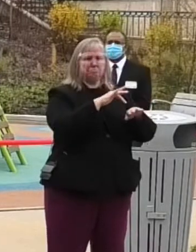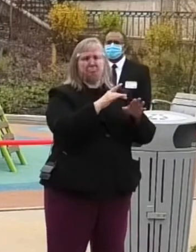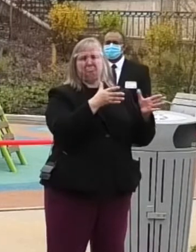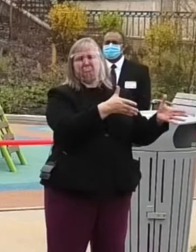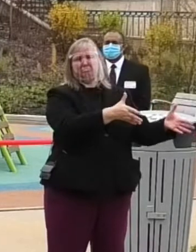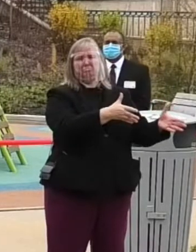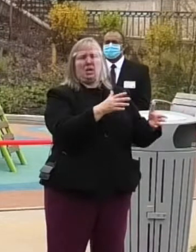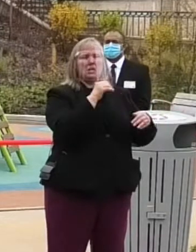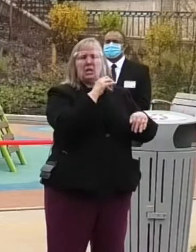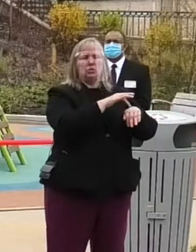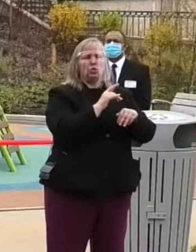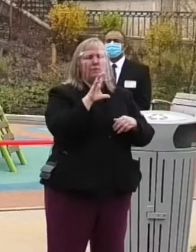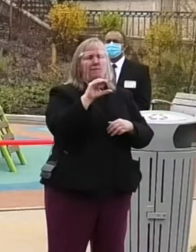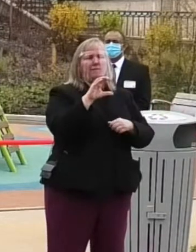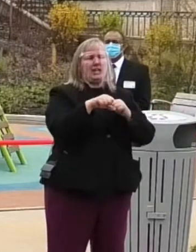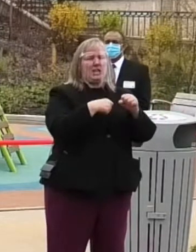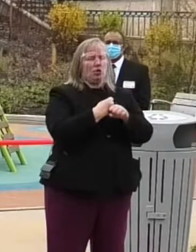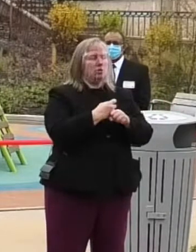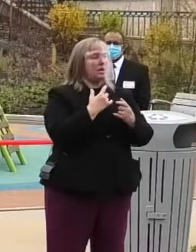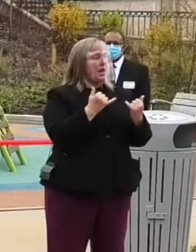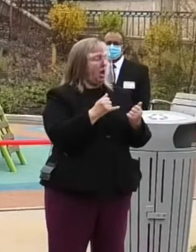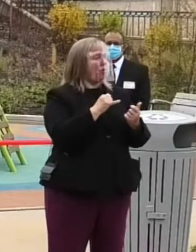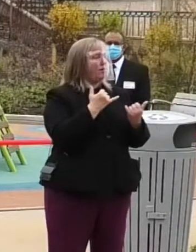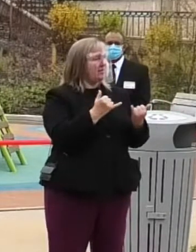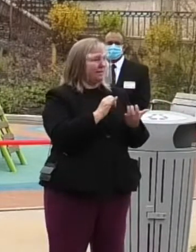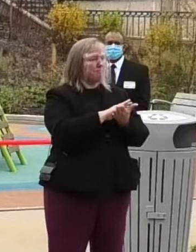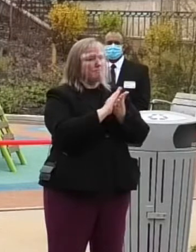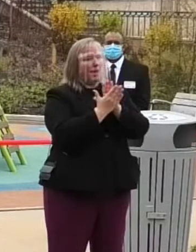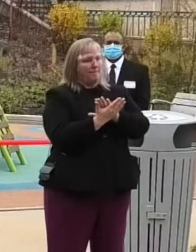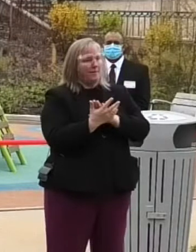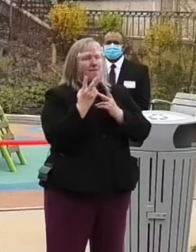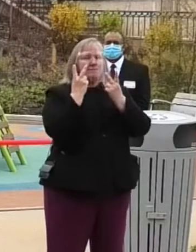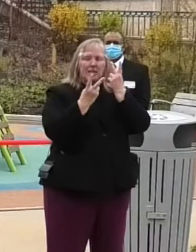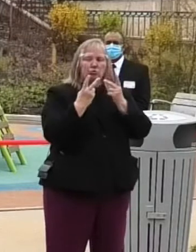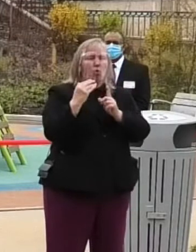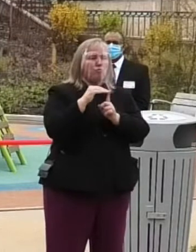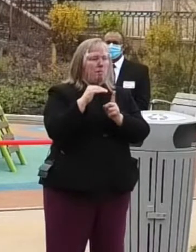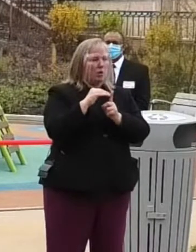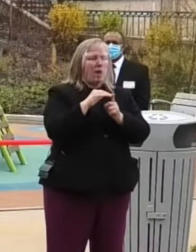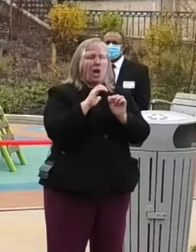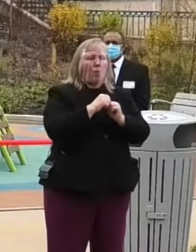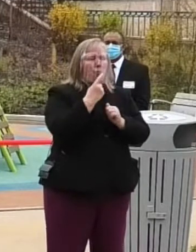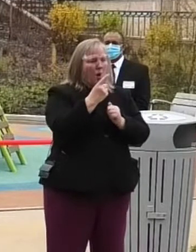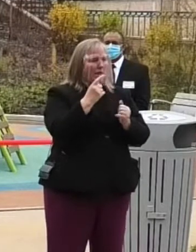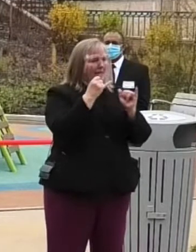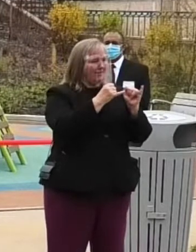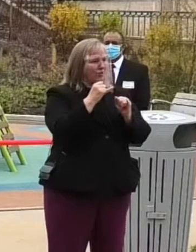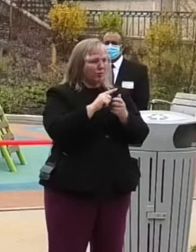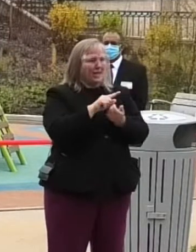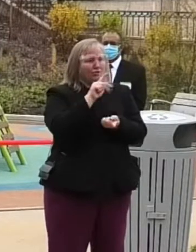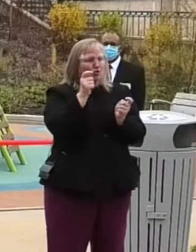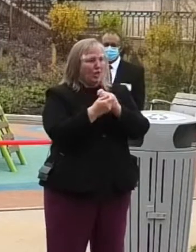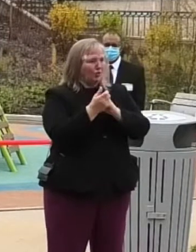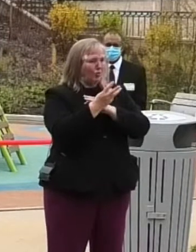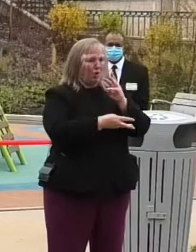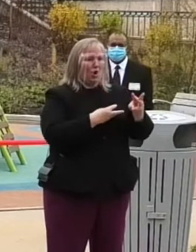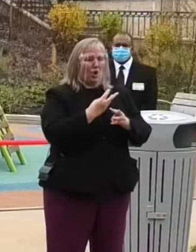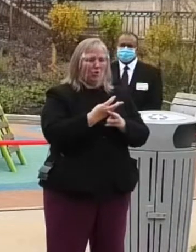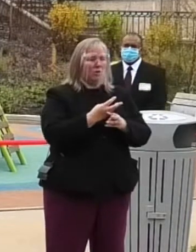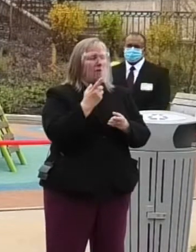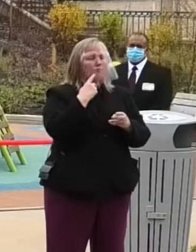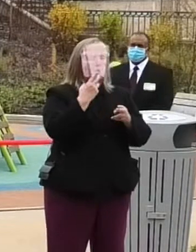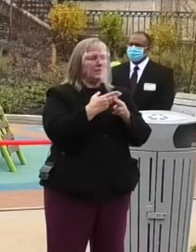years. And it's now a visual reminder of how one individual can change the world. For